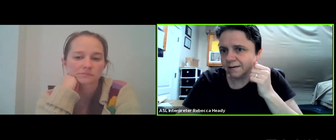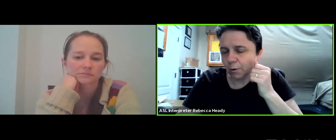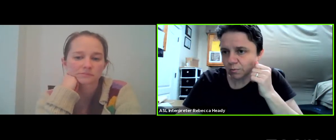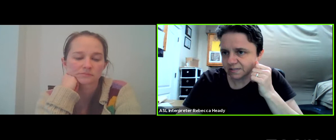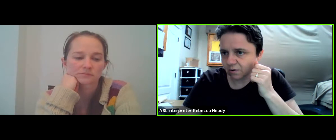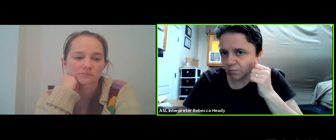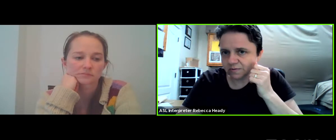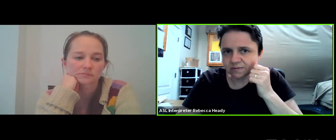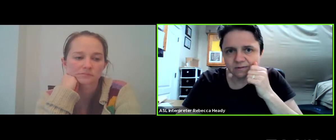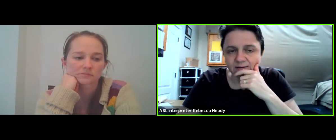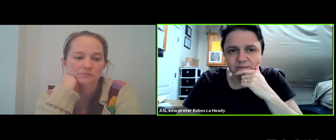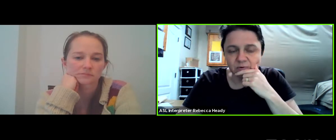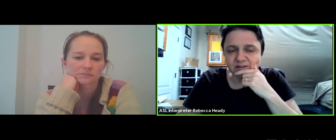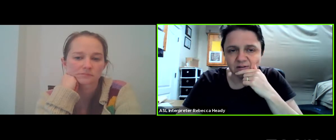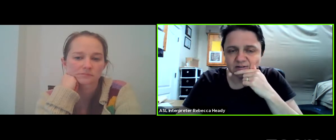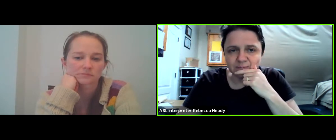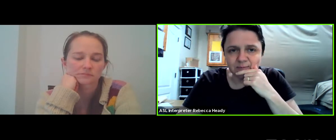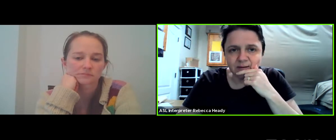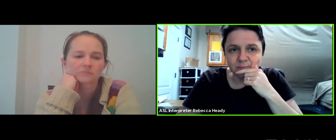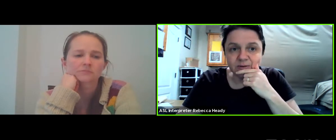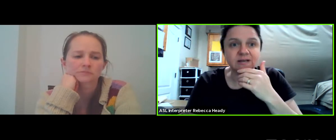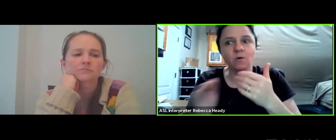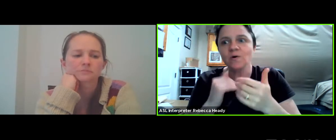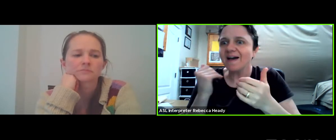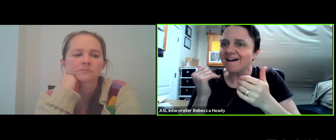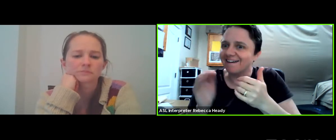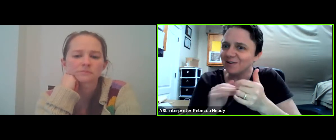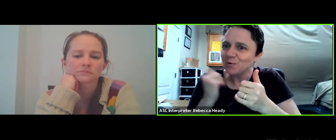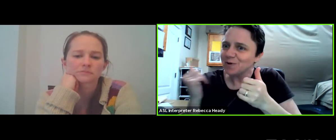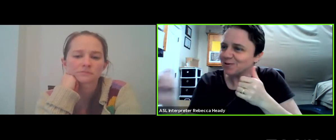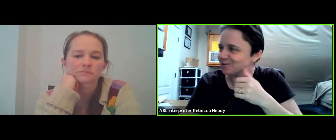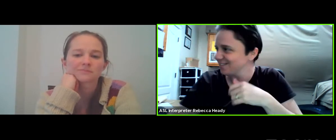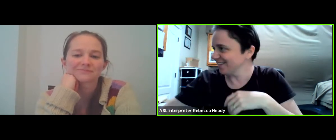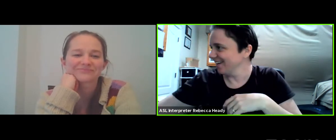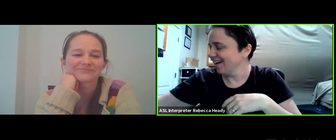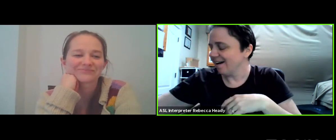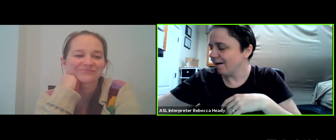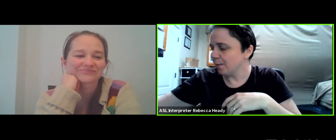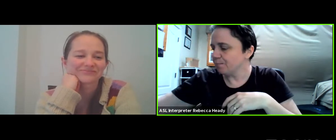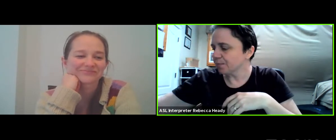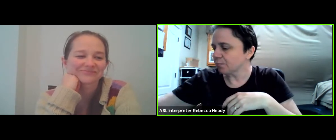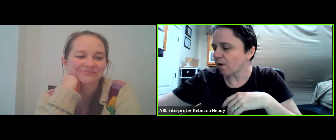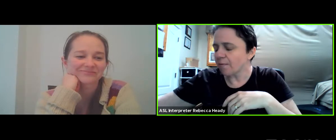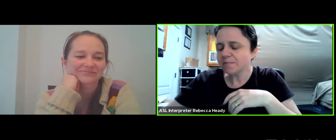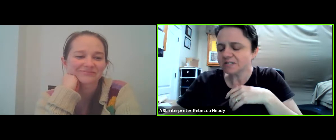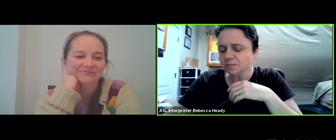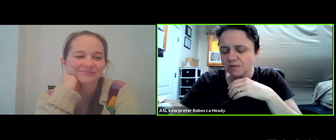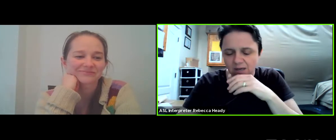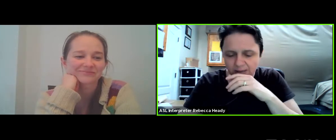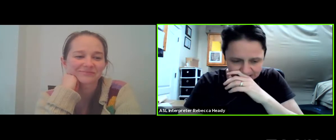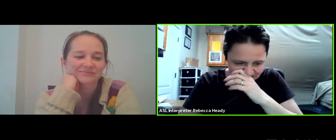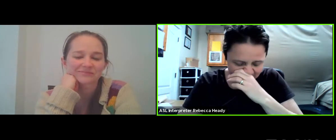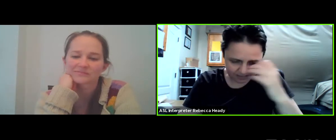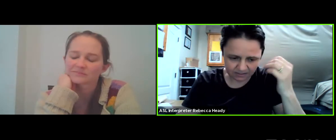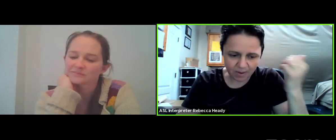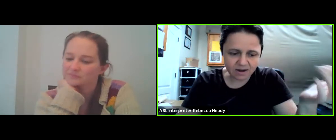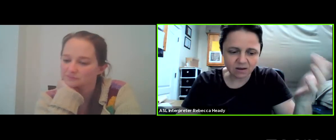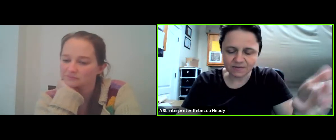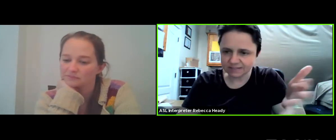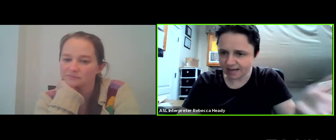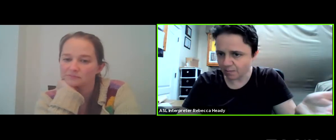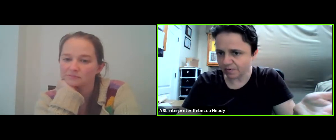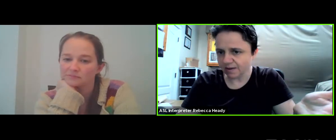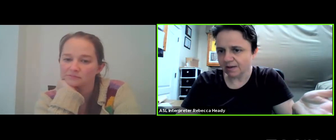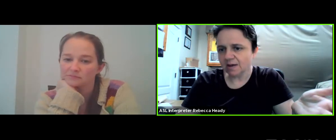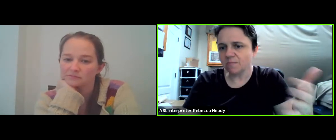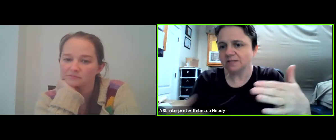Almost, yeah, a really long time. But it's like, oh yeah, almost. Probably just because depending